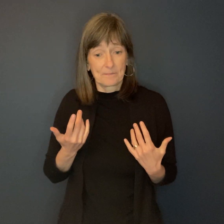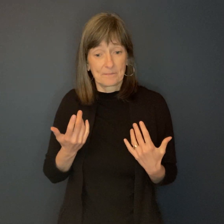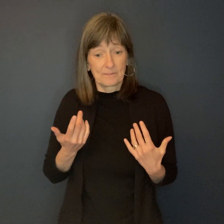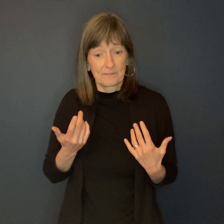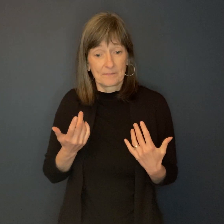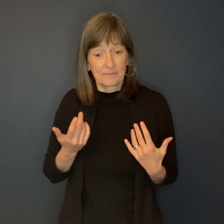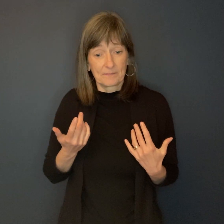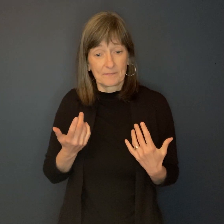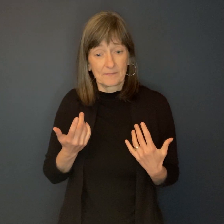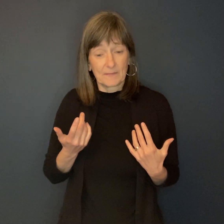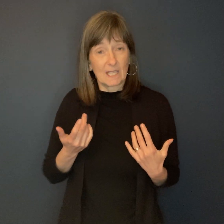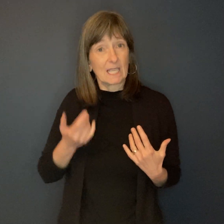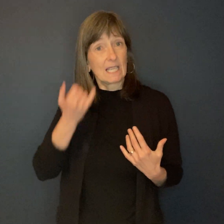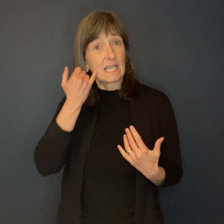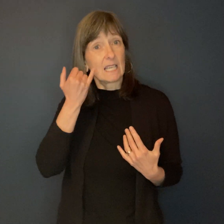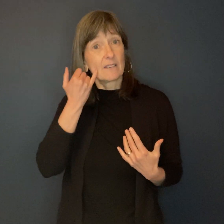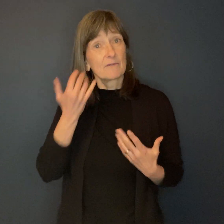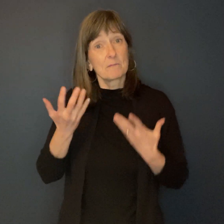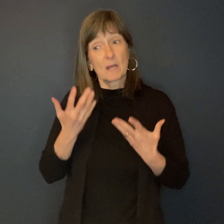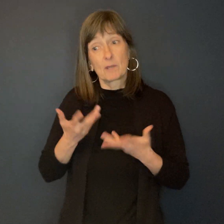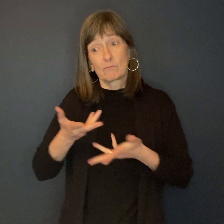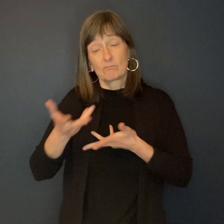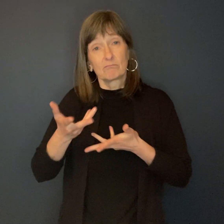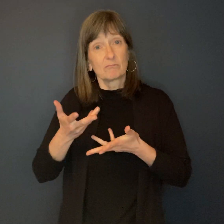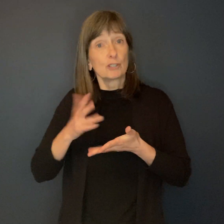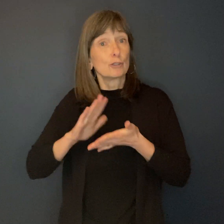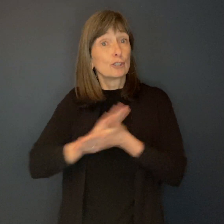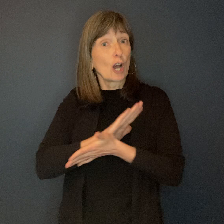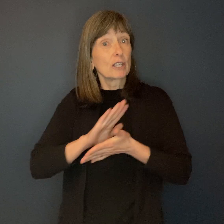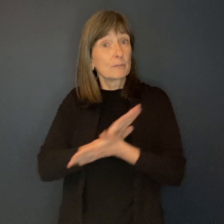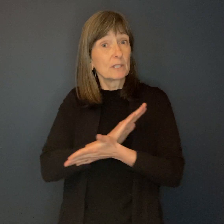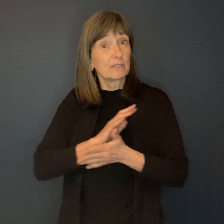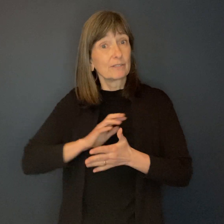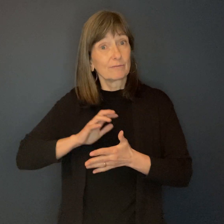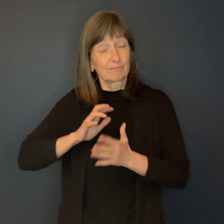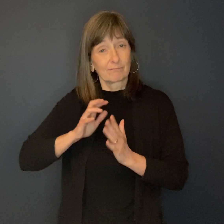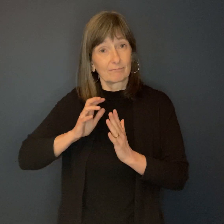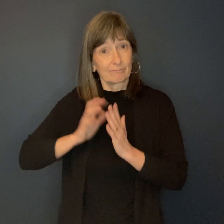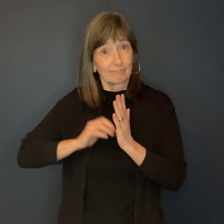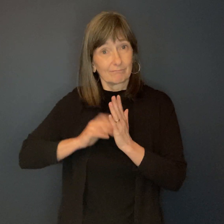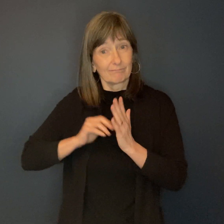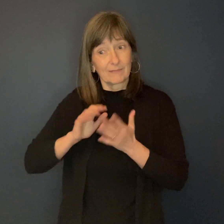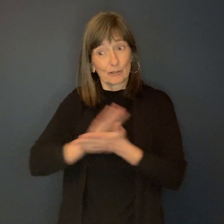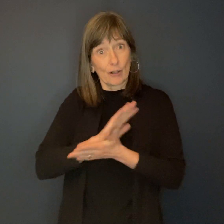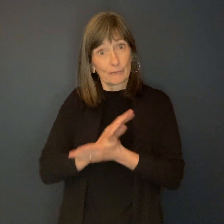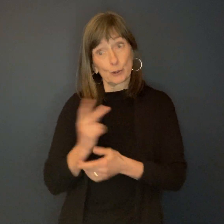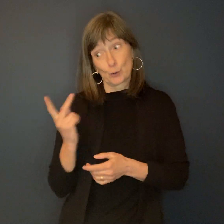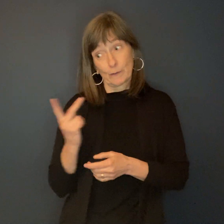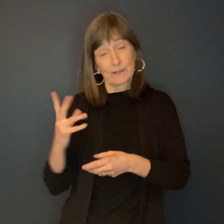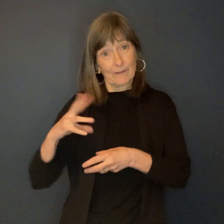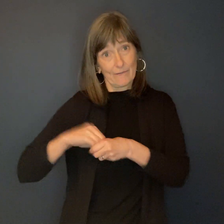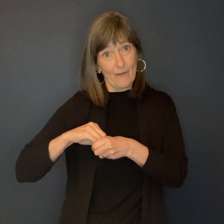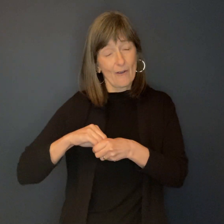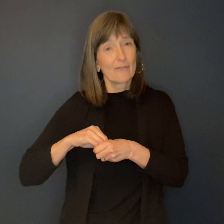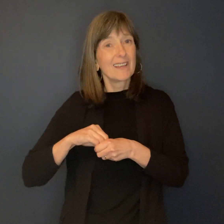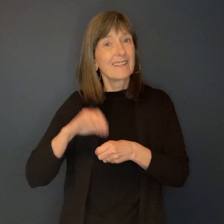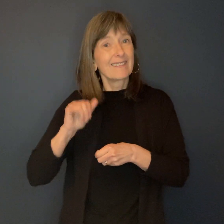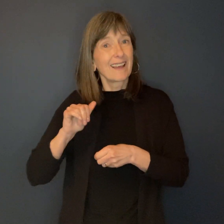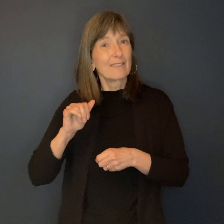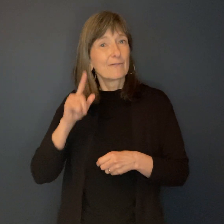participated in unison, which was a federal, provincial, and territorial guide to